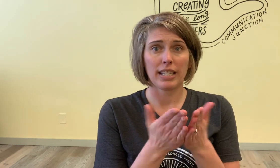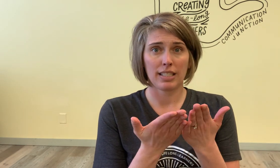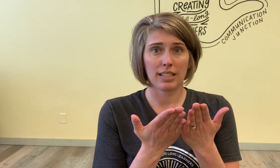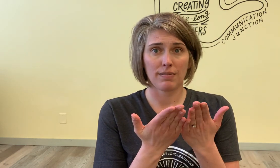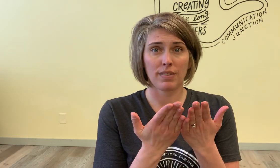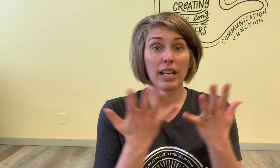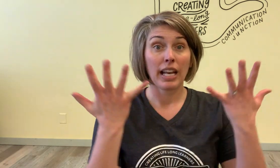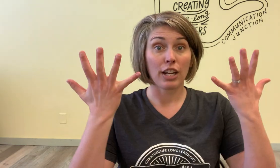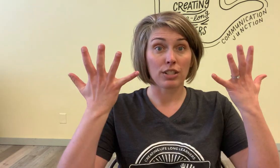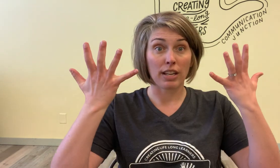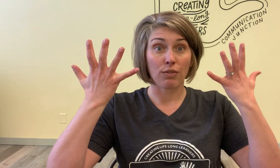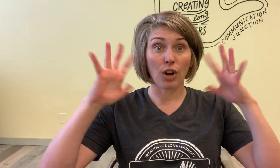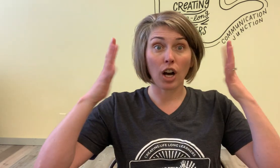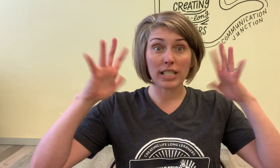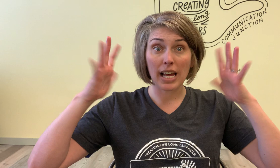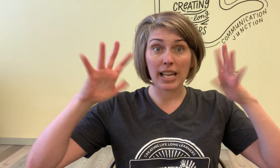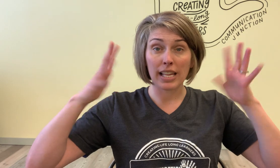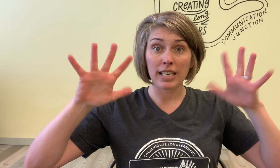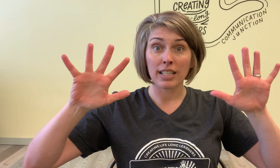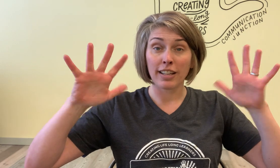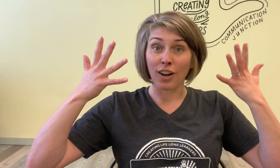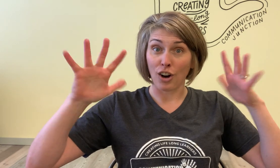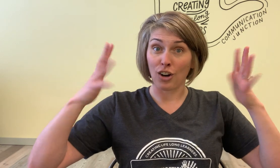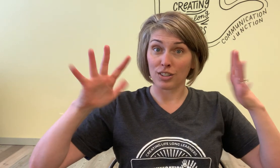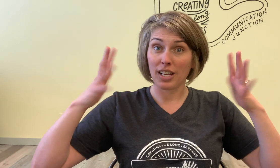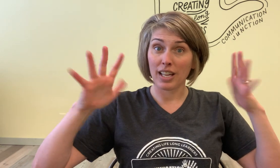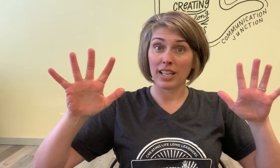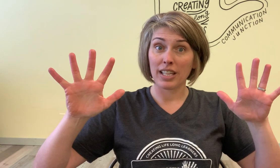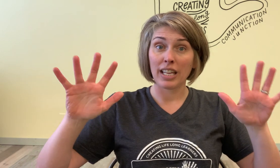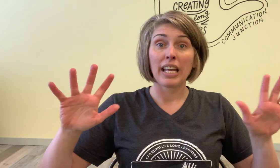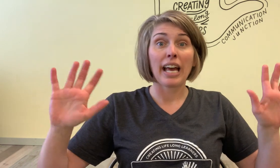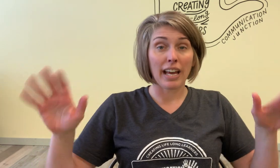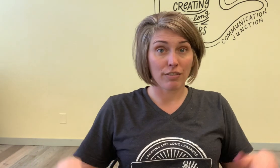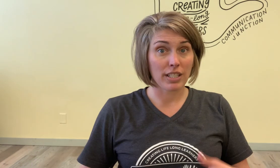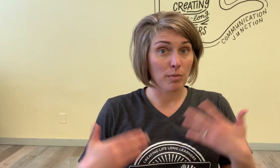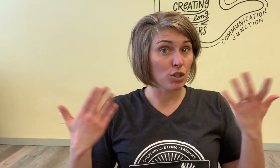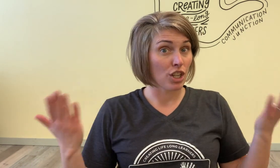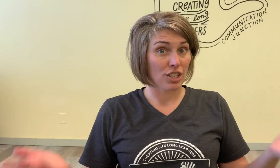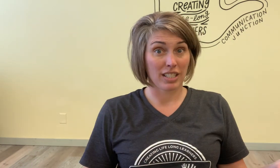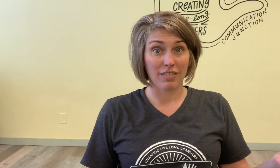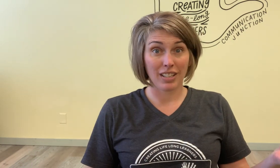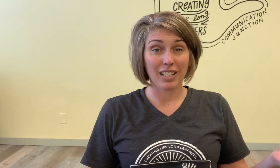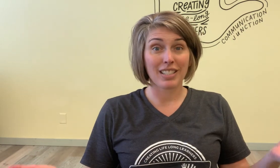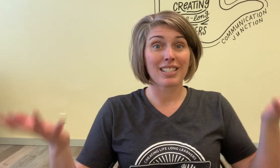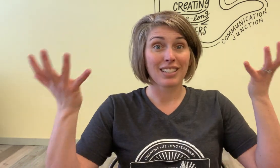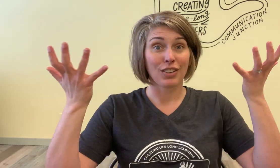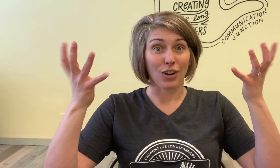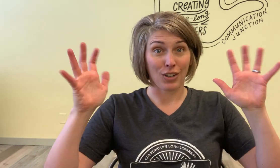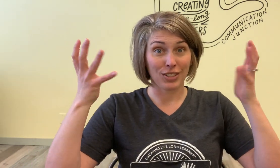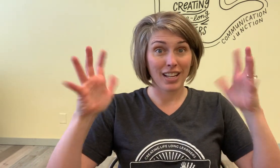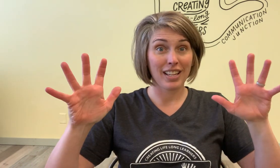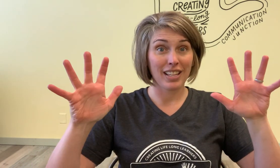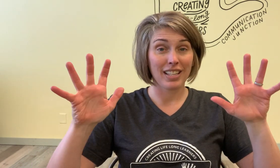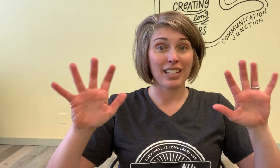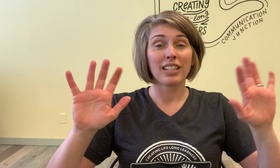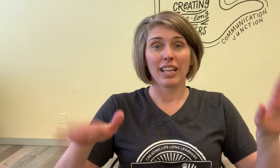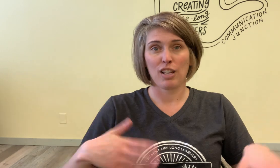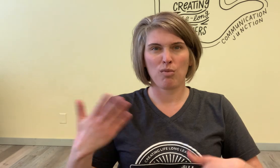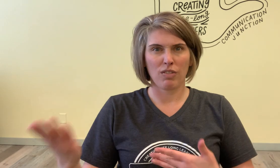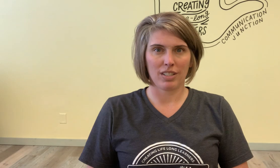this. And our sign for all done, all done. Every time you change activities, all done. And move on to